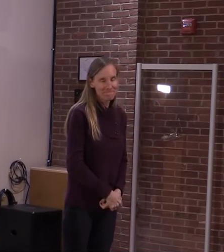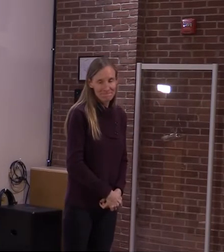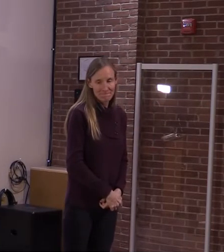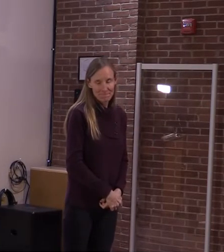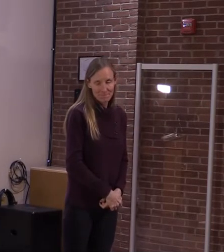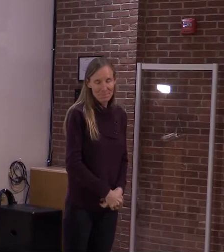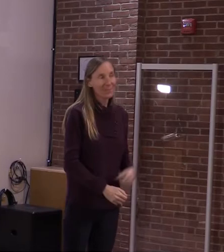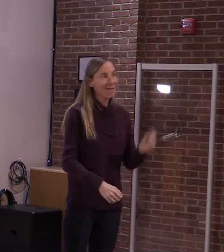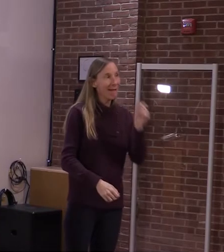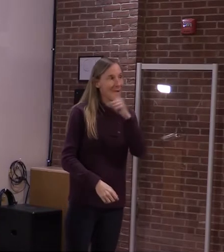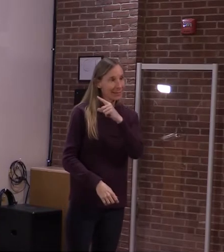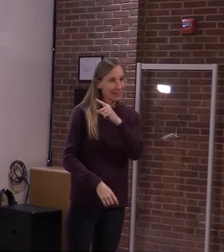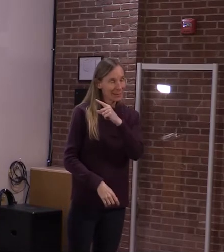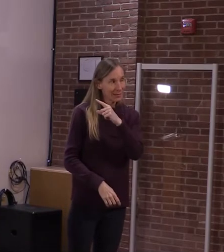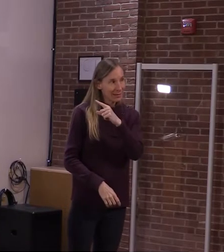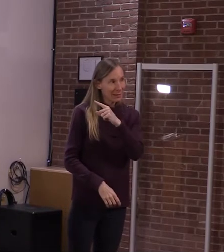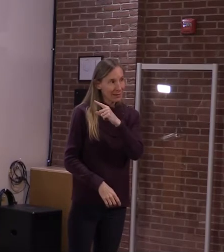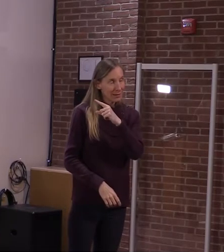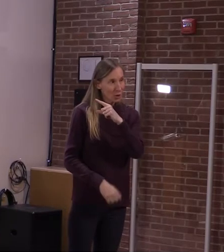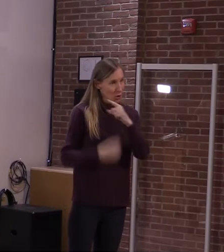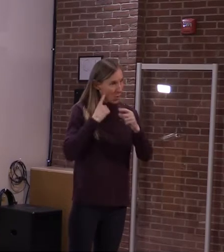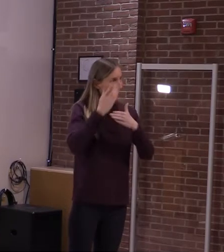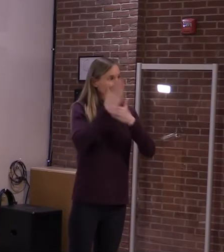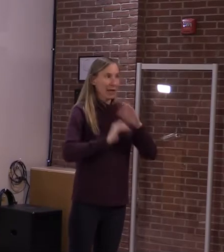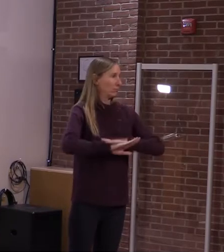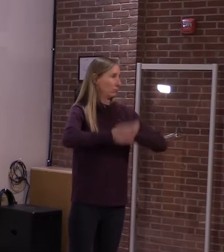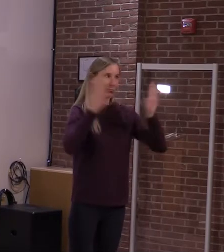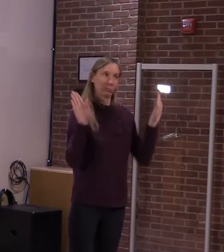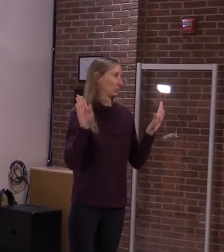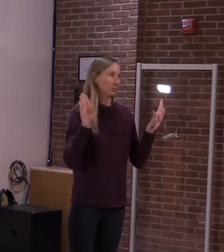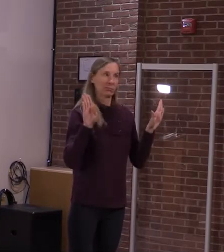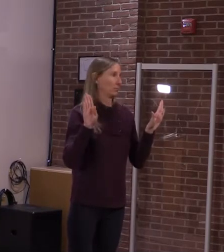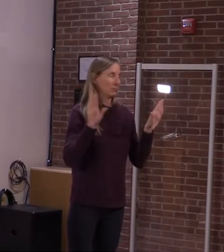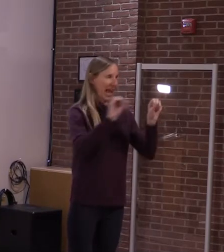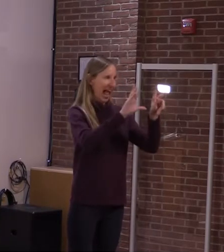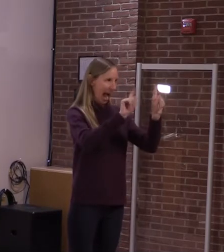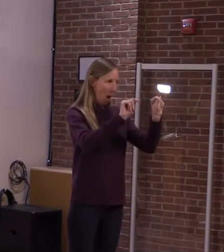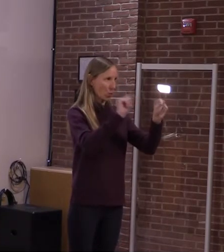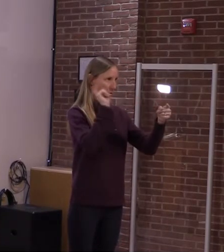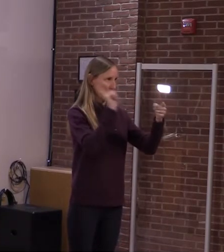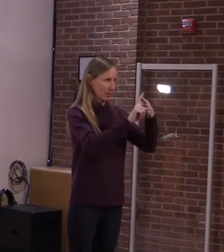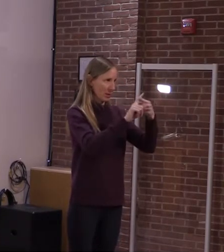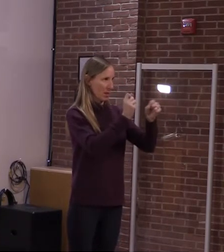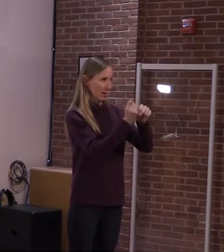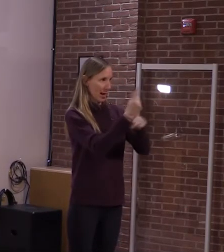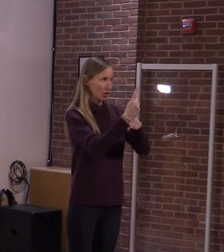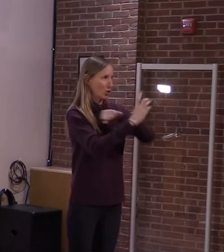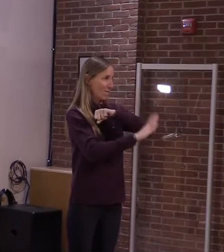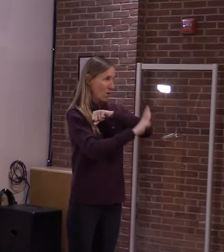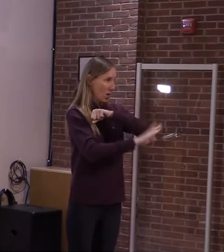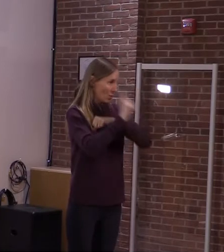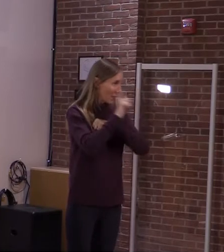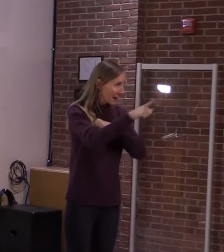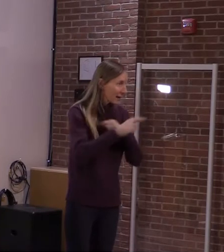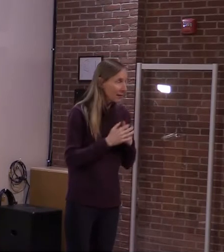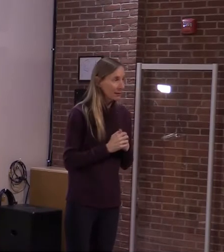Secretary French, do you believe there will be districts that do not at all for the rest of the school year go back to full in-person?